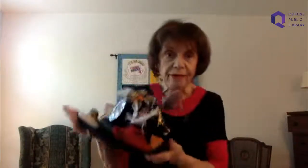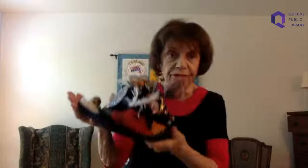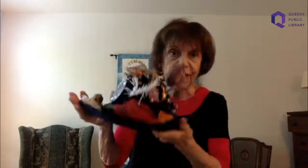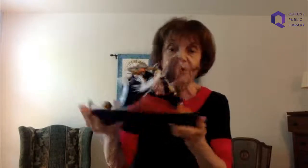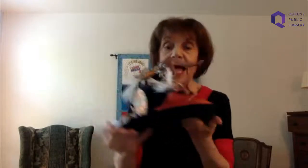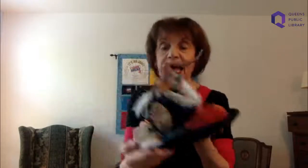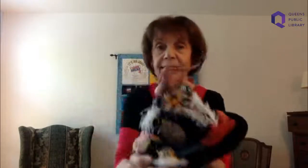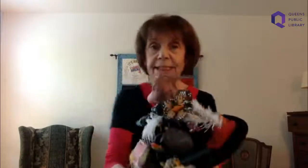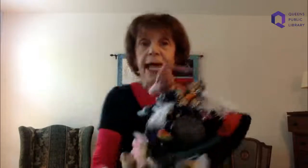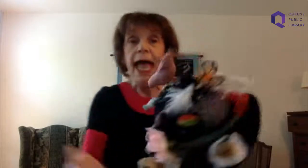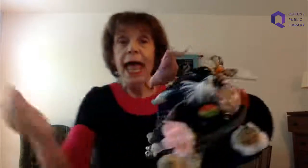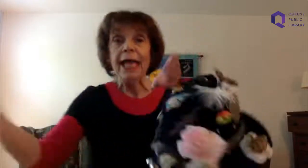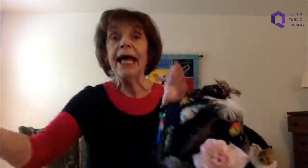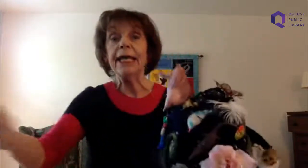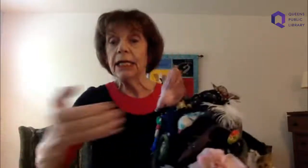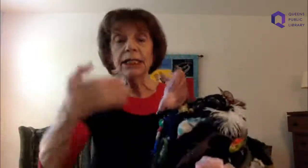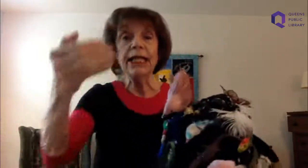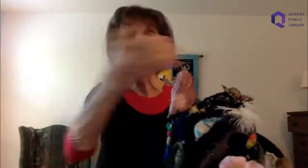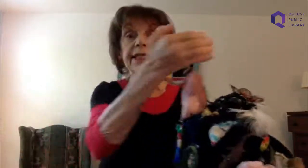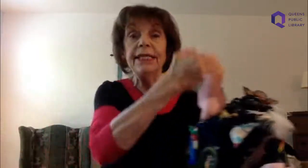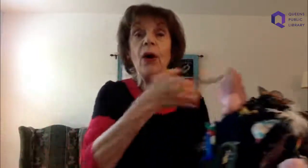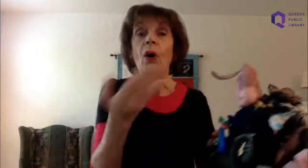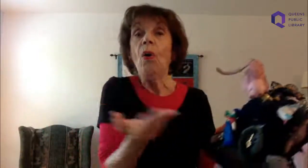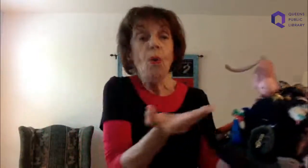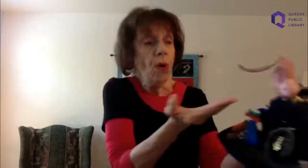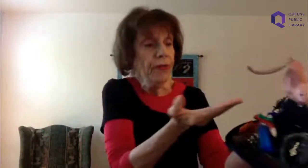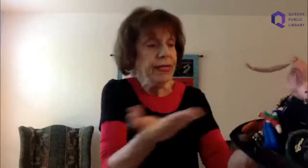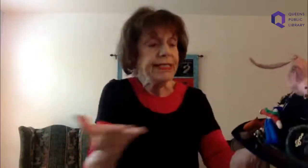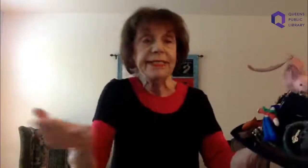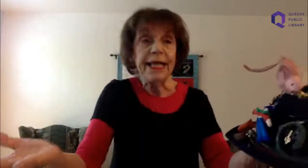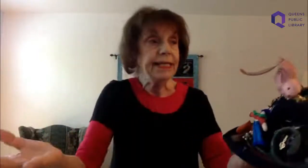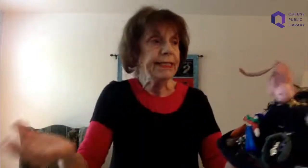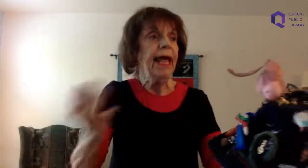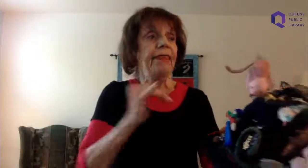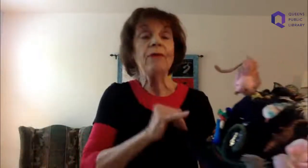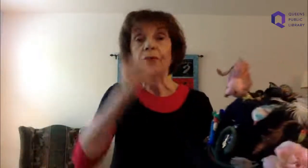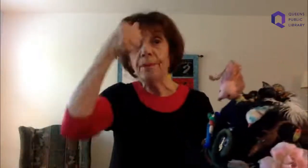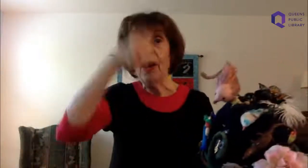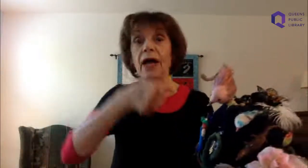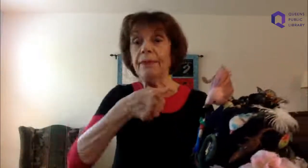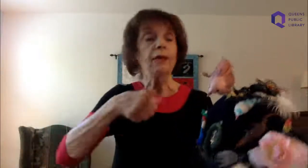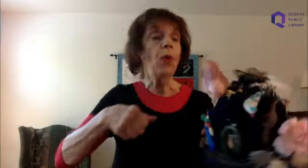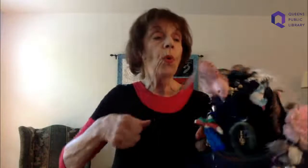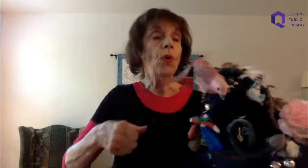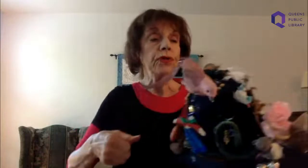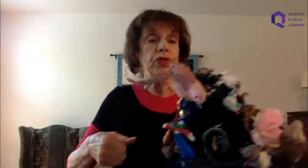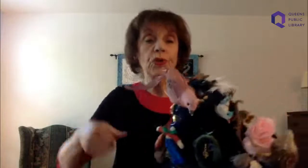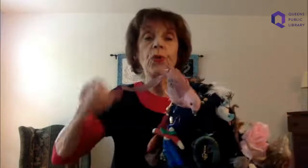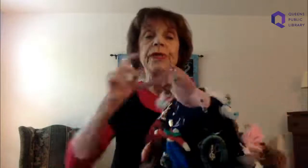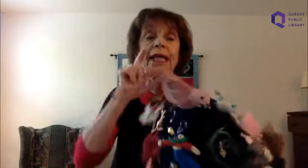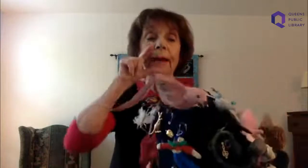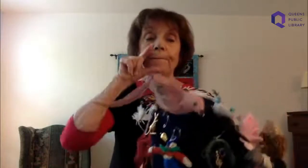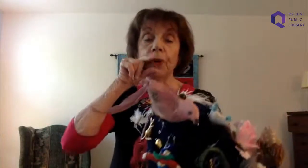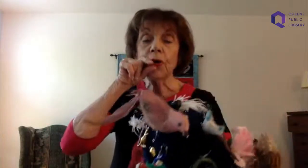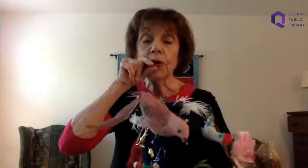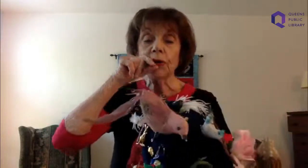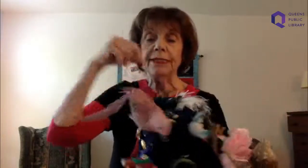one of my favorite hats and I collected all these things that remind me of all the stories, birds